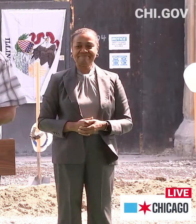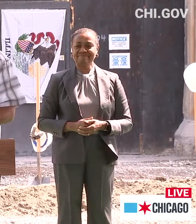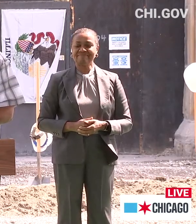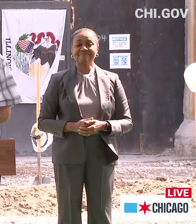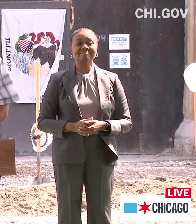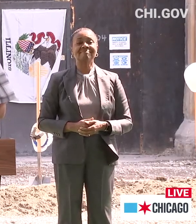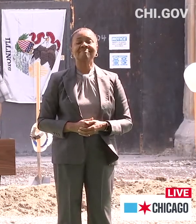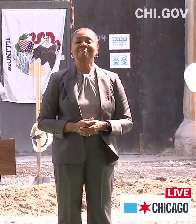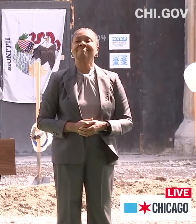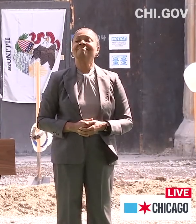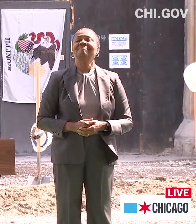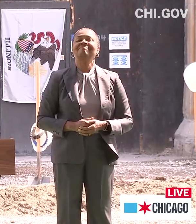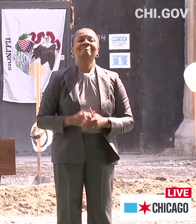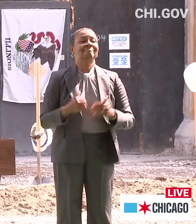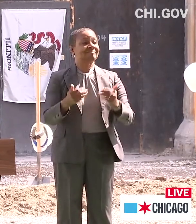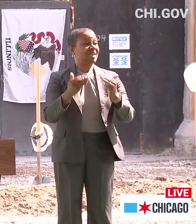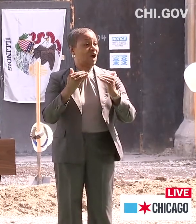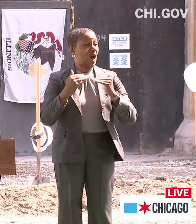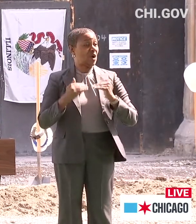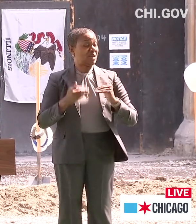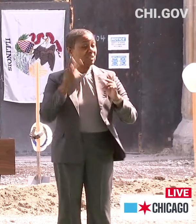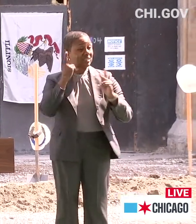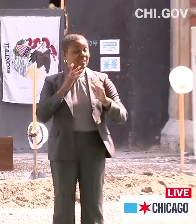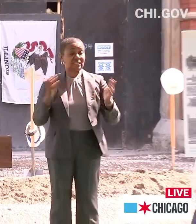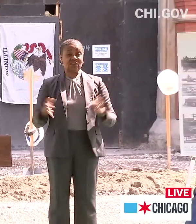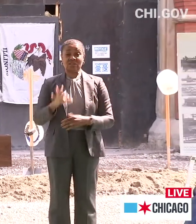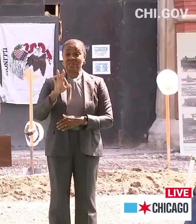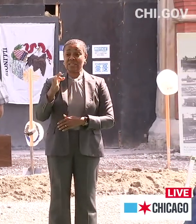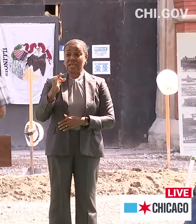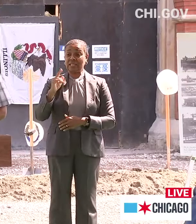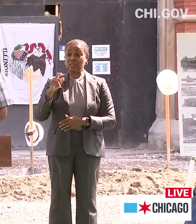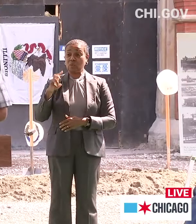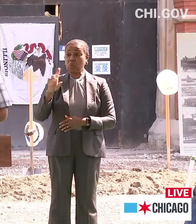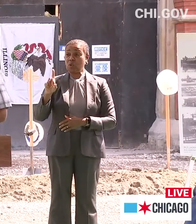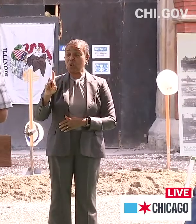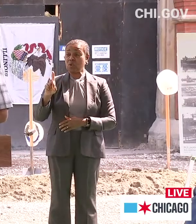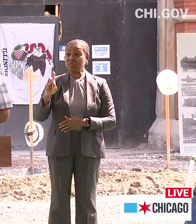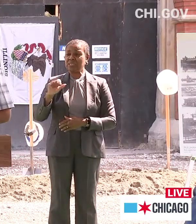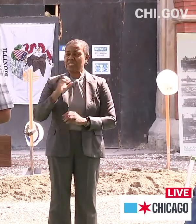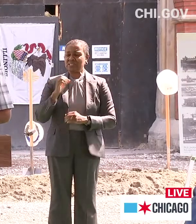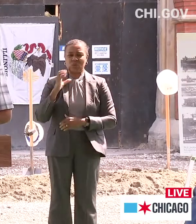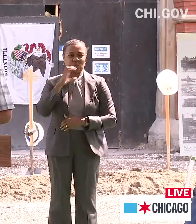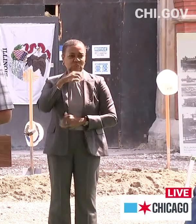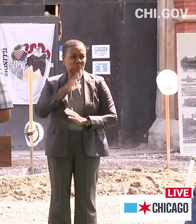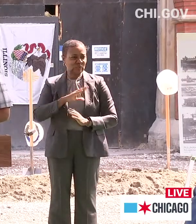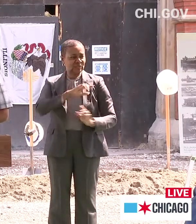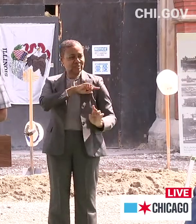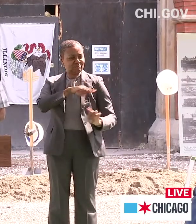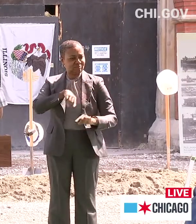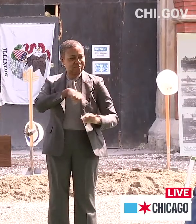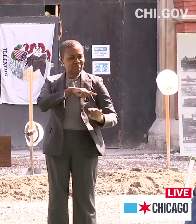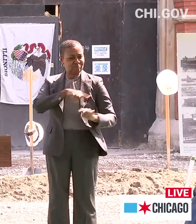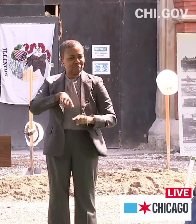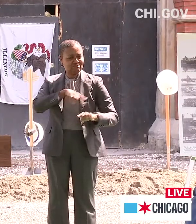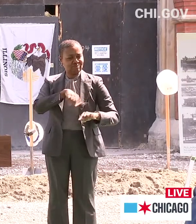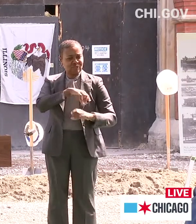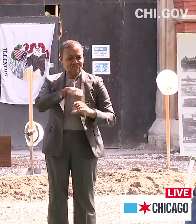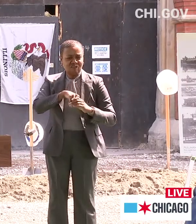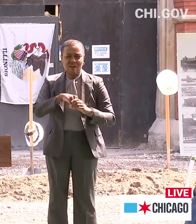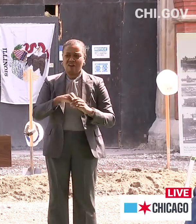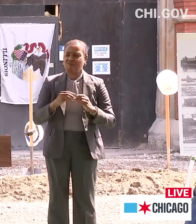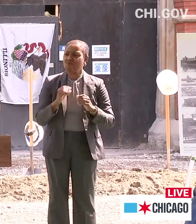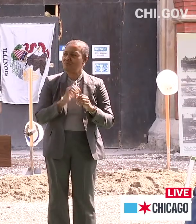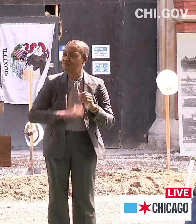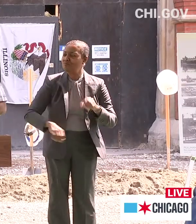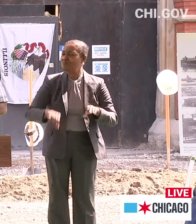All right. Our next guest here in the Ninth Ward is no stranger. She has been with us every step of the way.